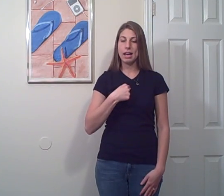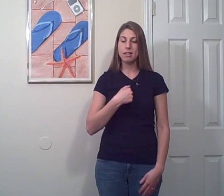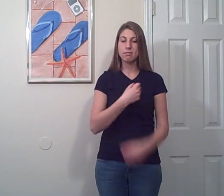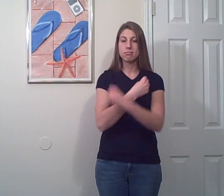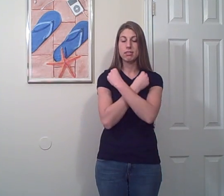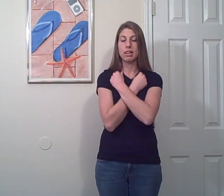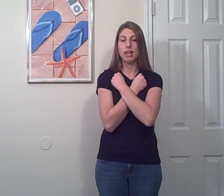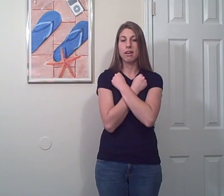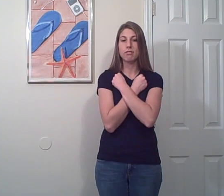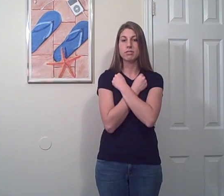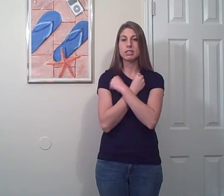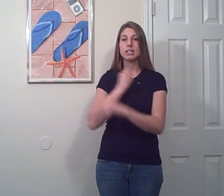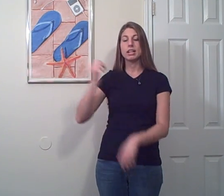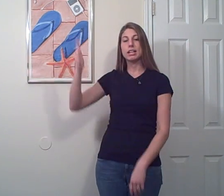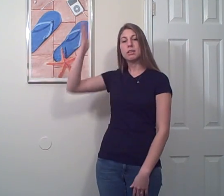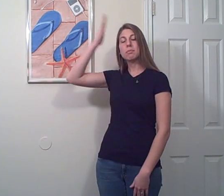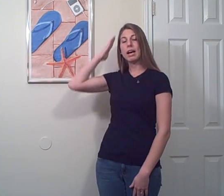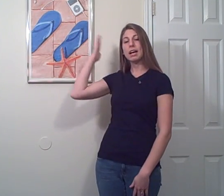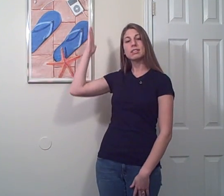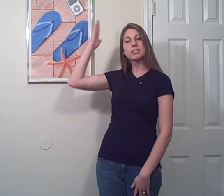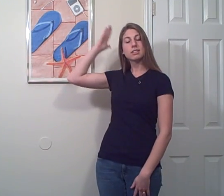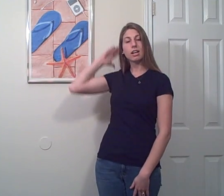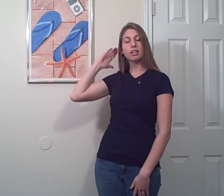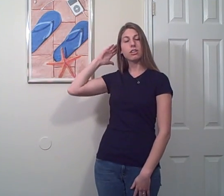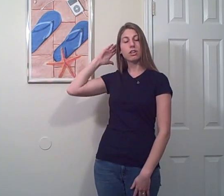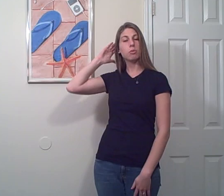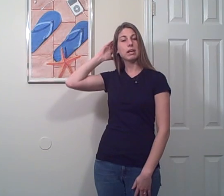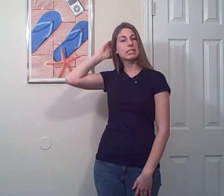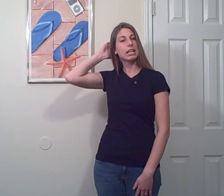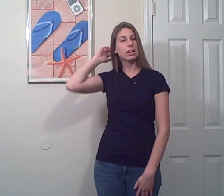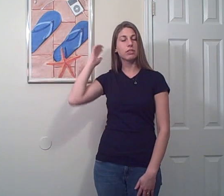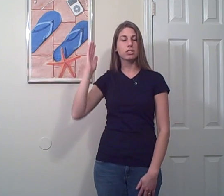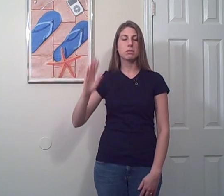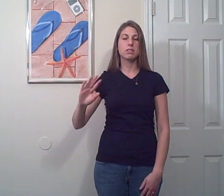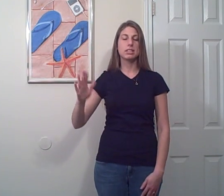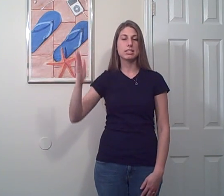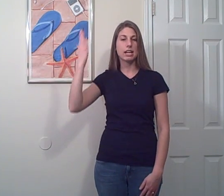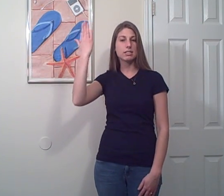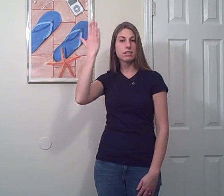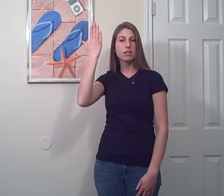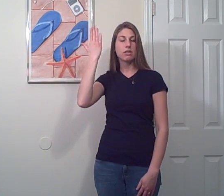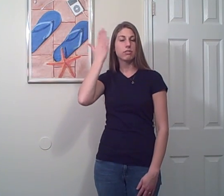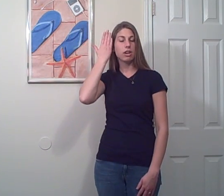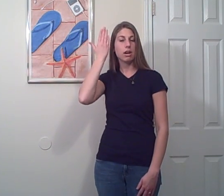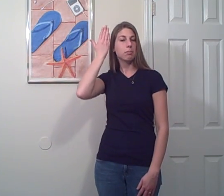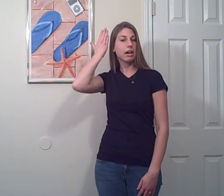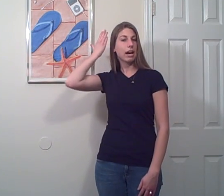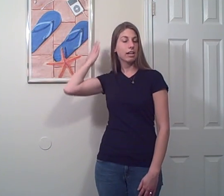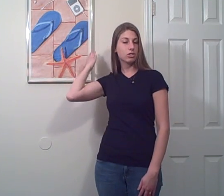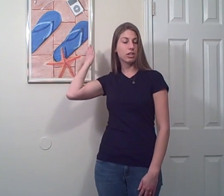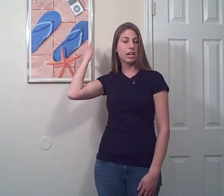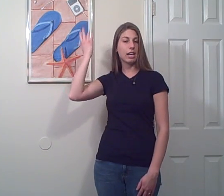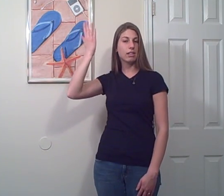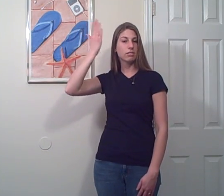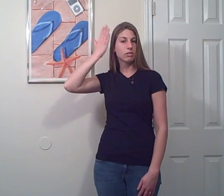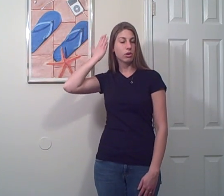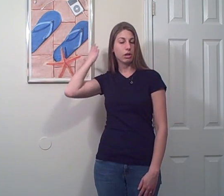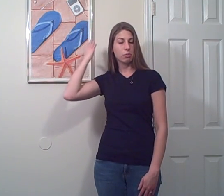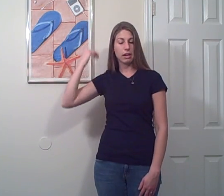I loved in the past. Another note about sign language is typically signs from behind your head or